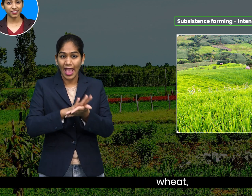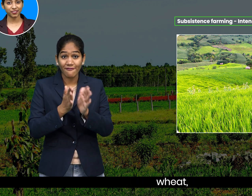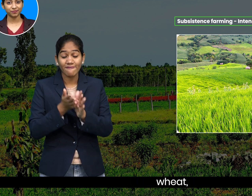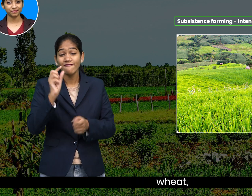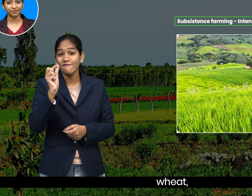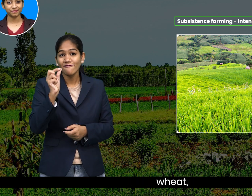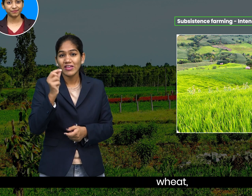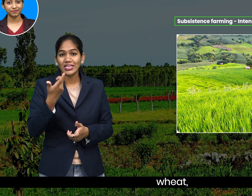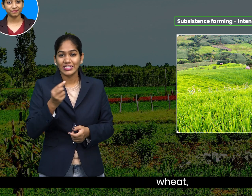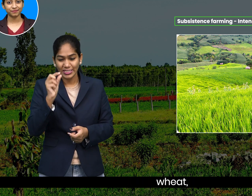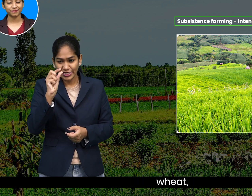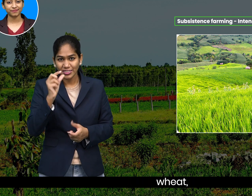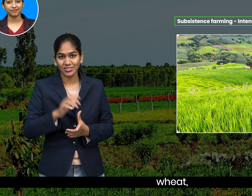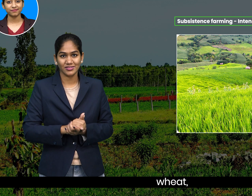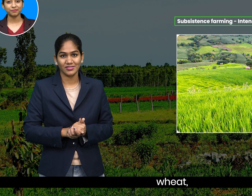wheat,